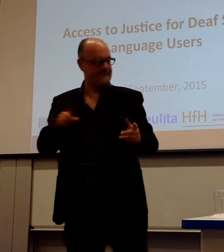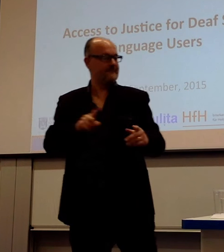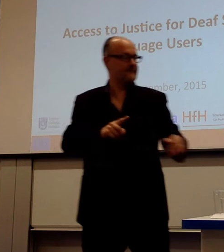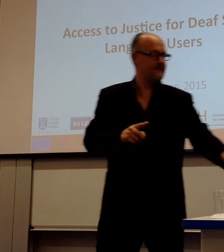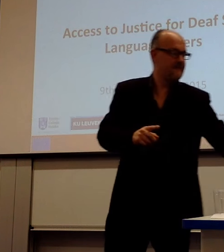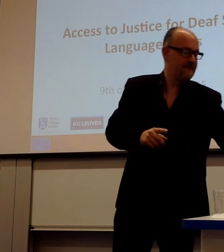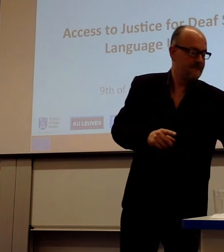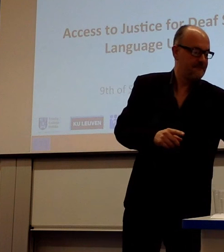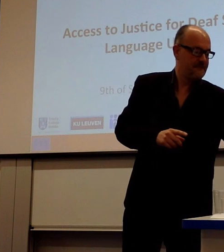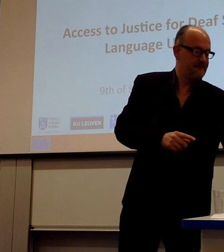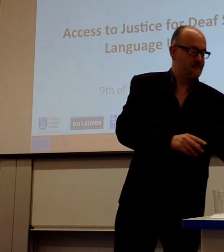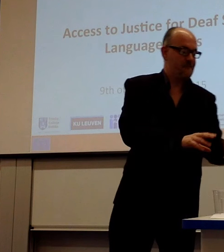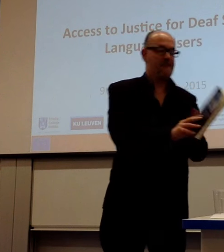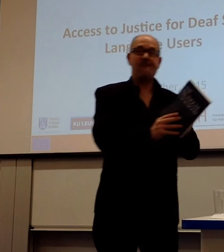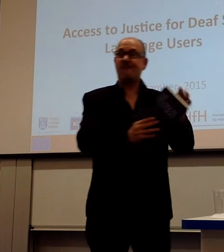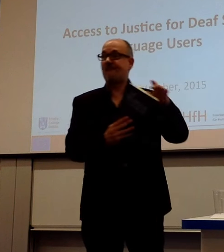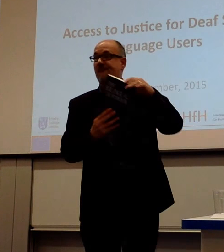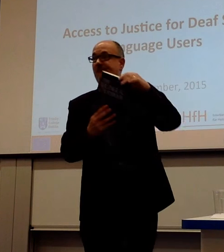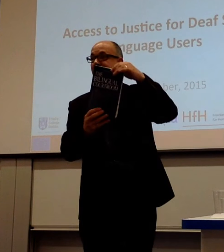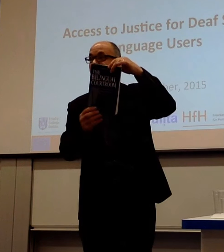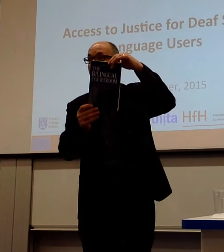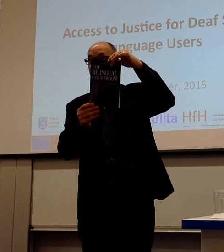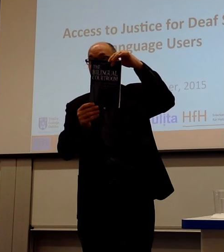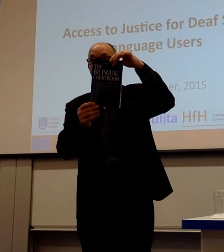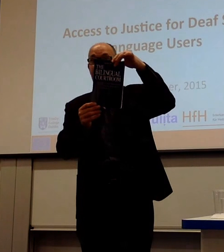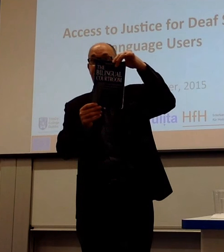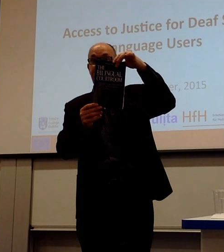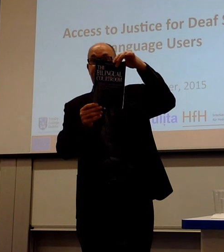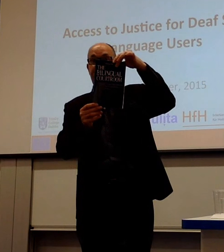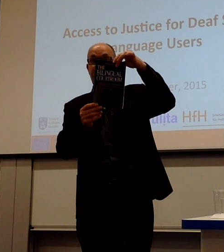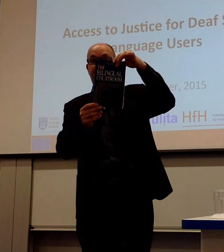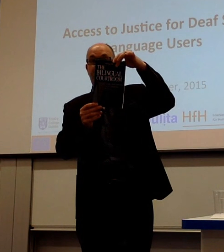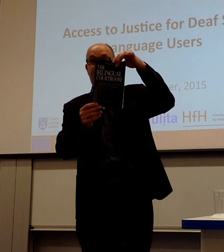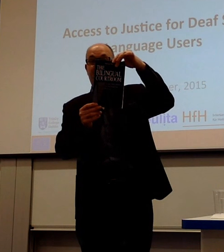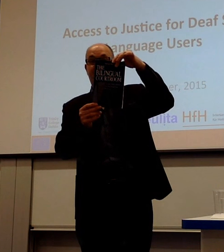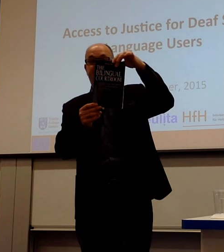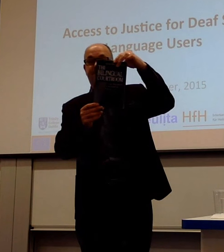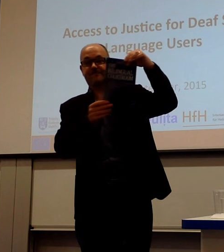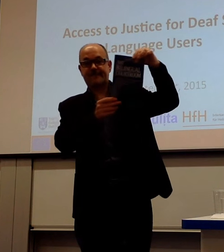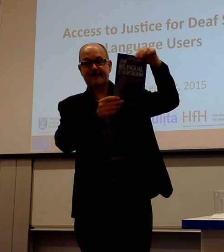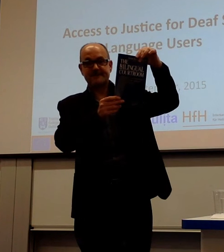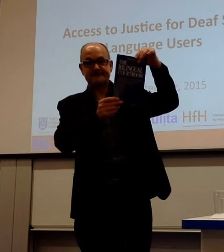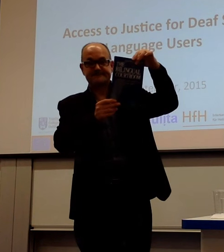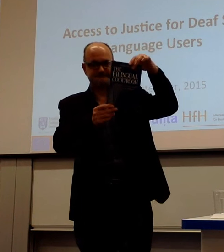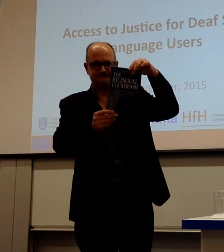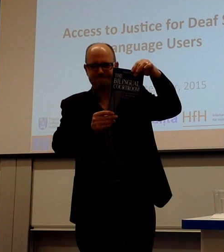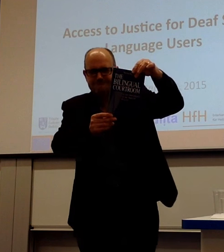And really the idea of that project came from this book, The Bilingual Courtroom.